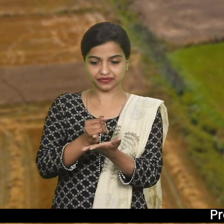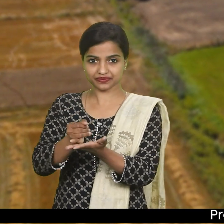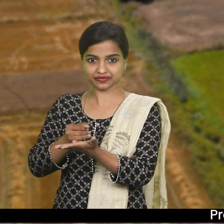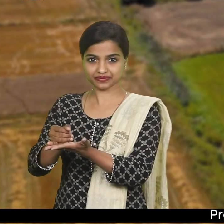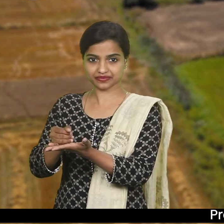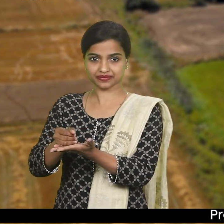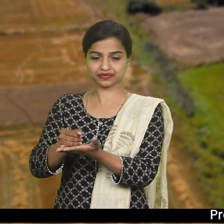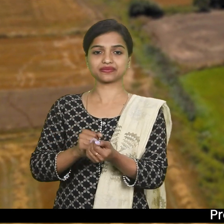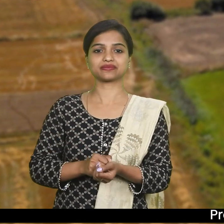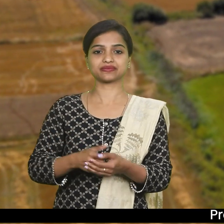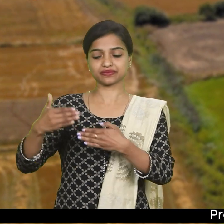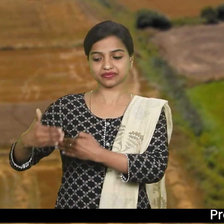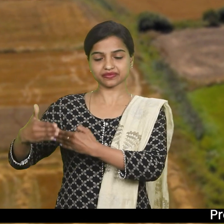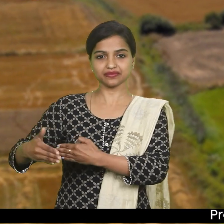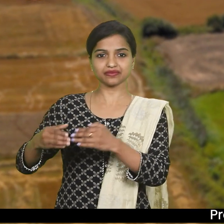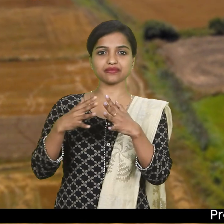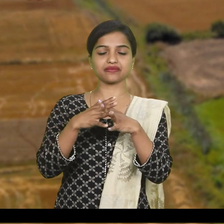protecting from weeds,